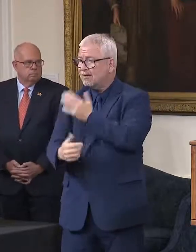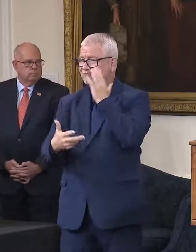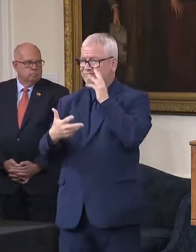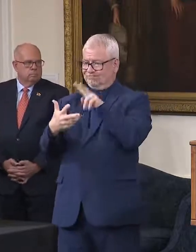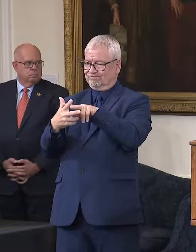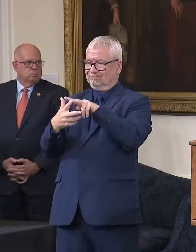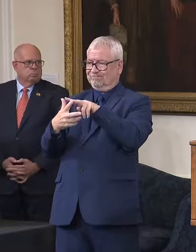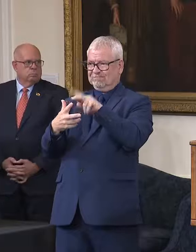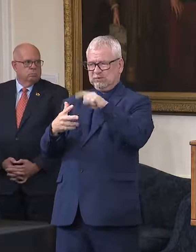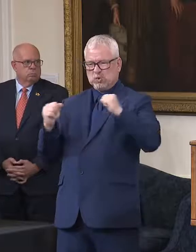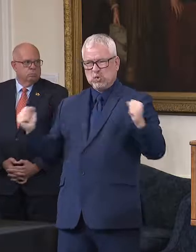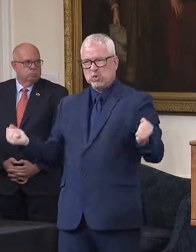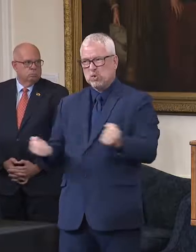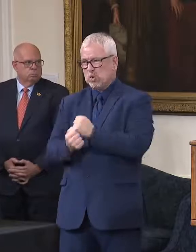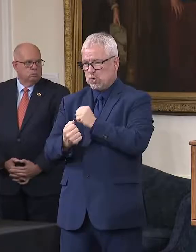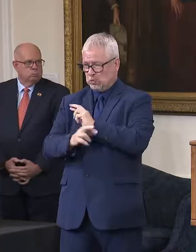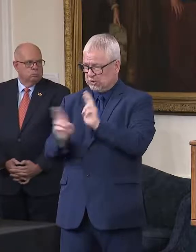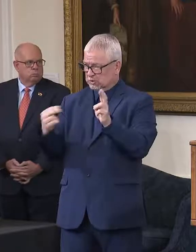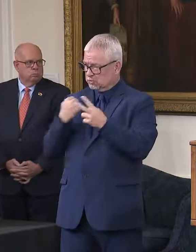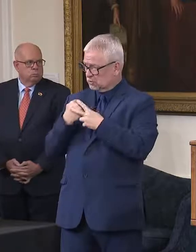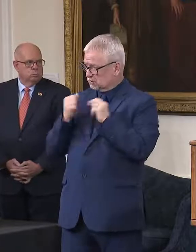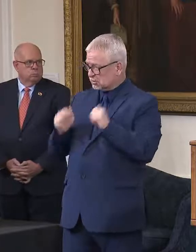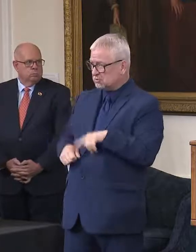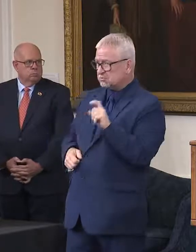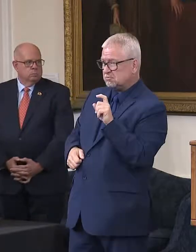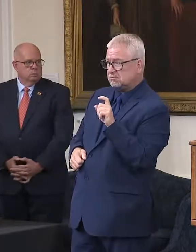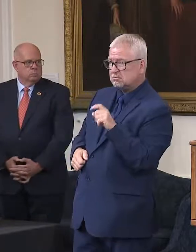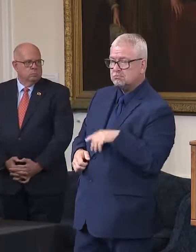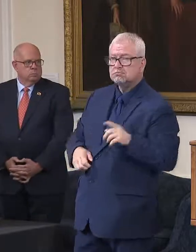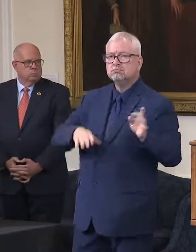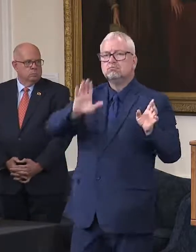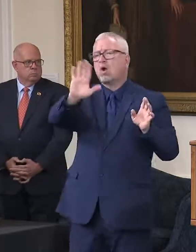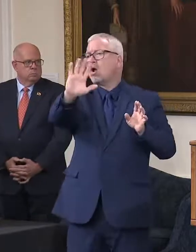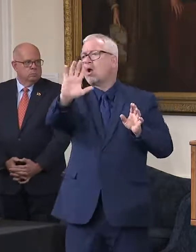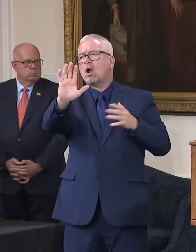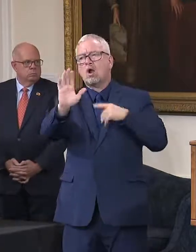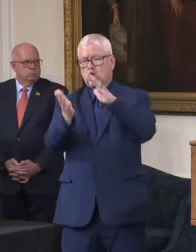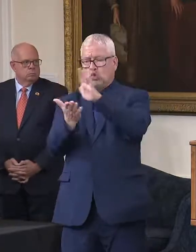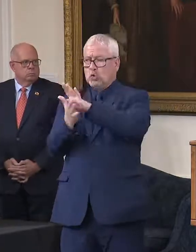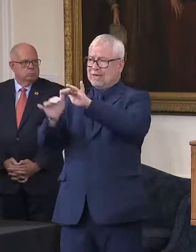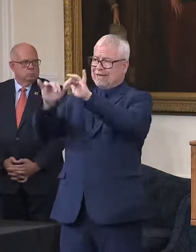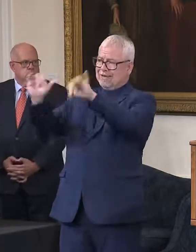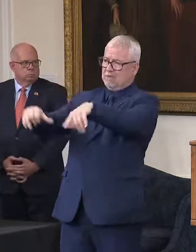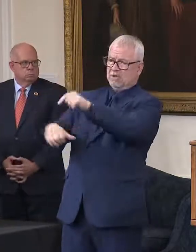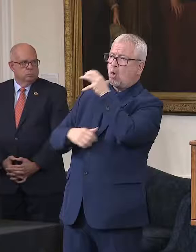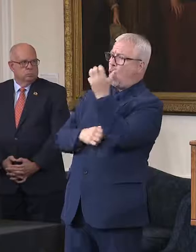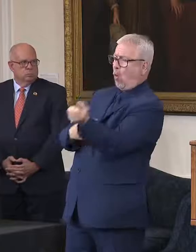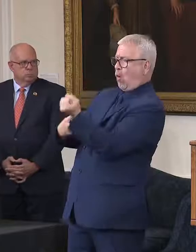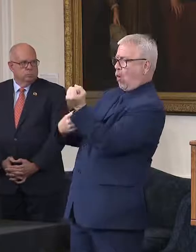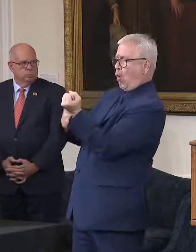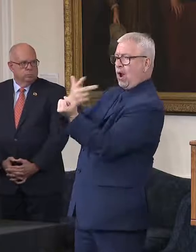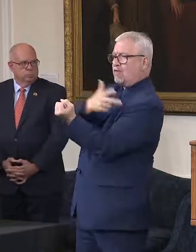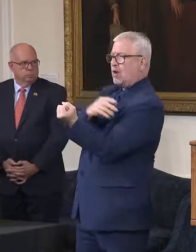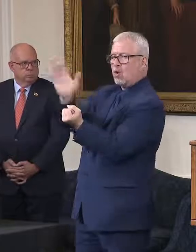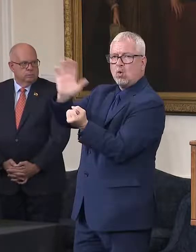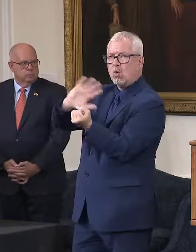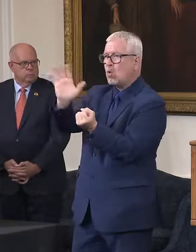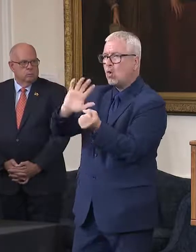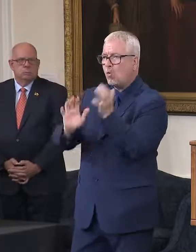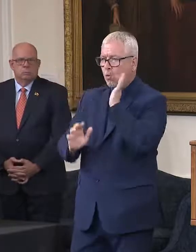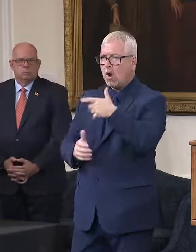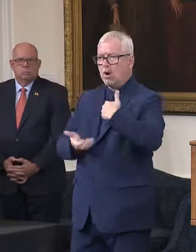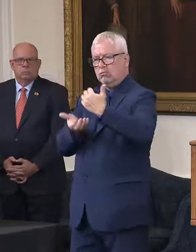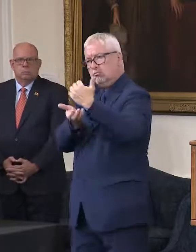storage? So the school systems themselves are not vaccine providers. They are working in partnership with another